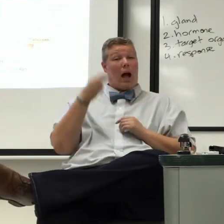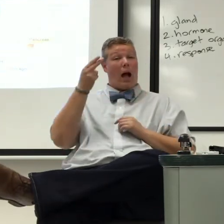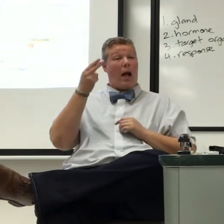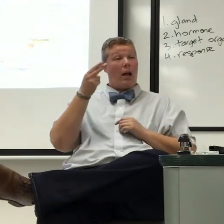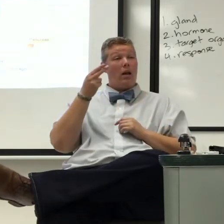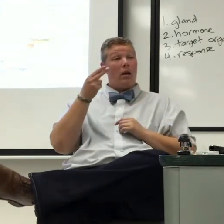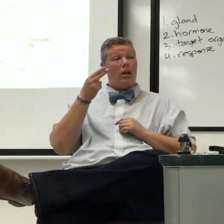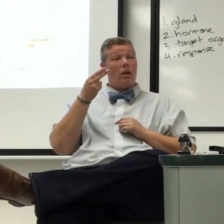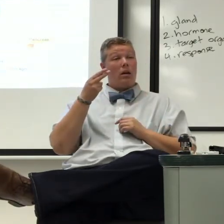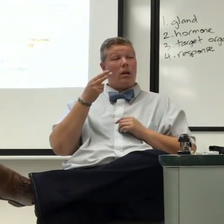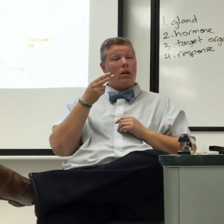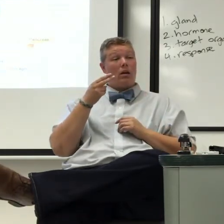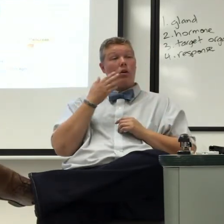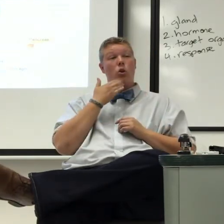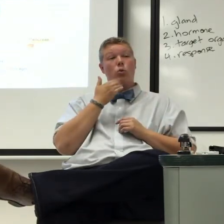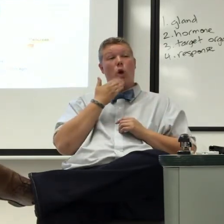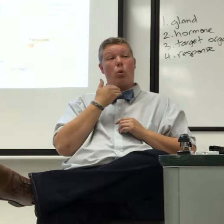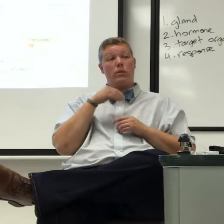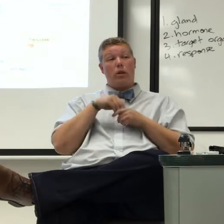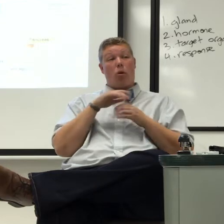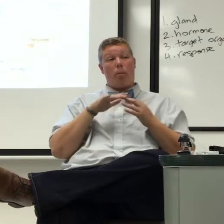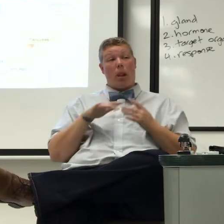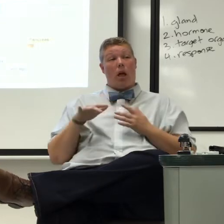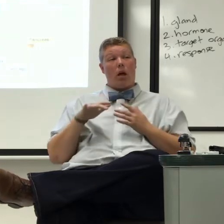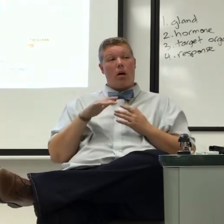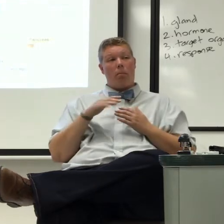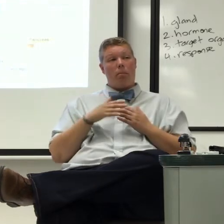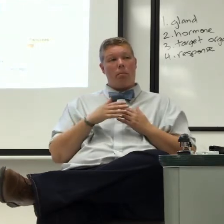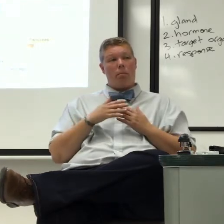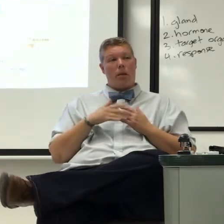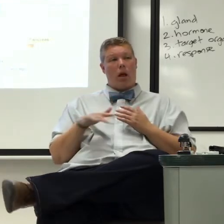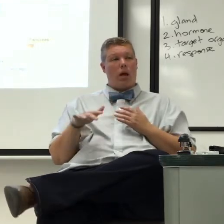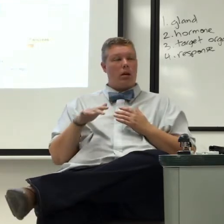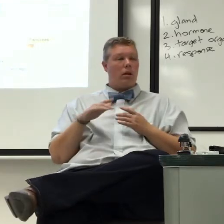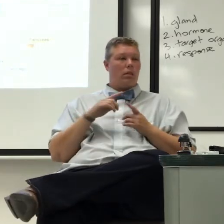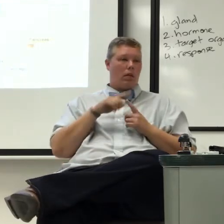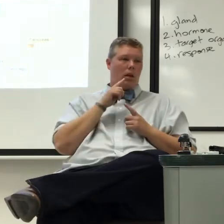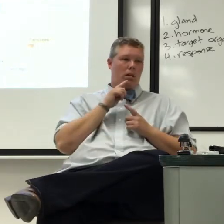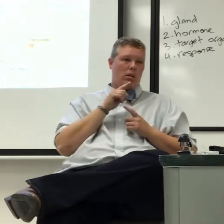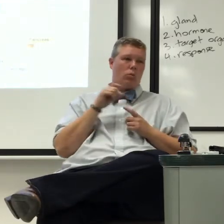call that hyperinsulinemia, and that's an indication of diabetes.